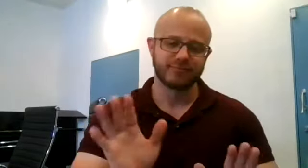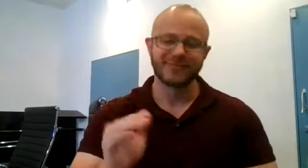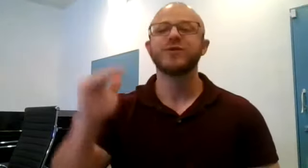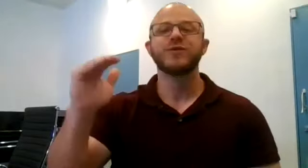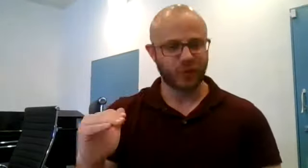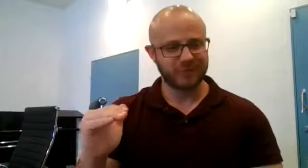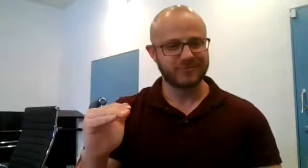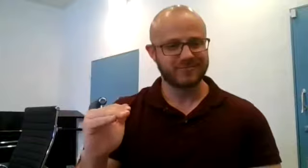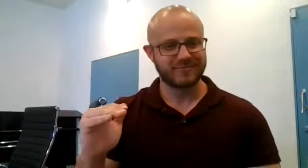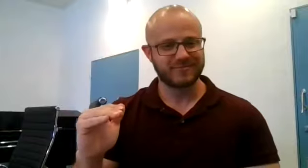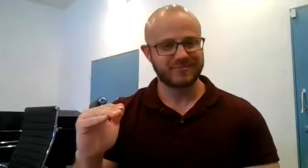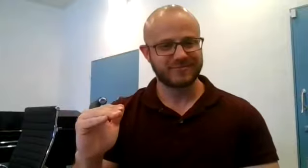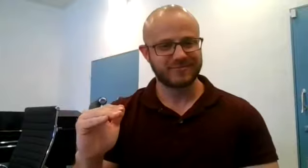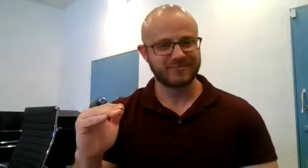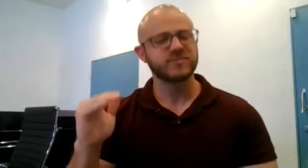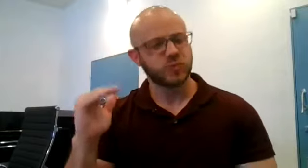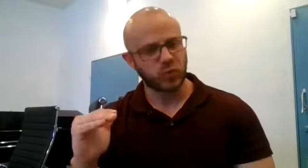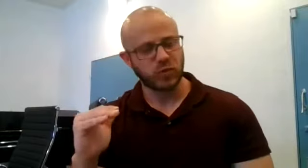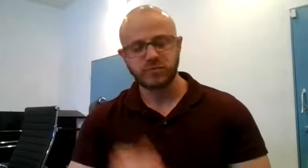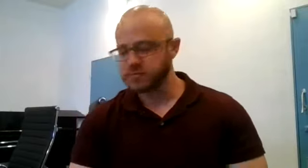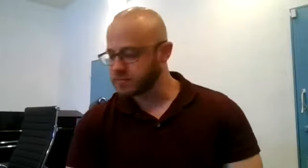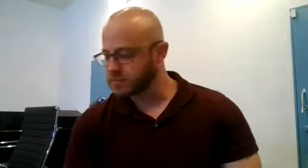No, we're not teasing anybody, but oh, they're short.